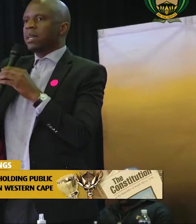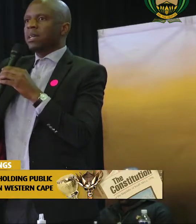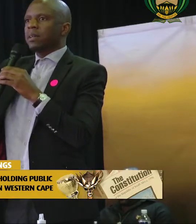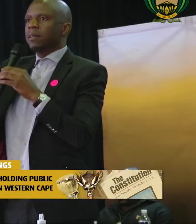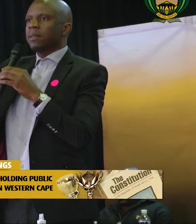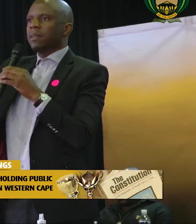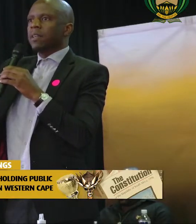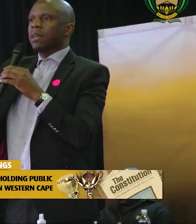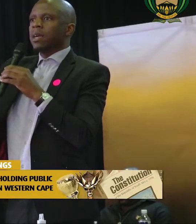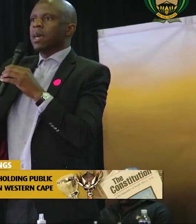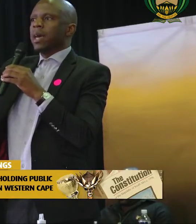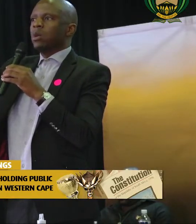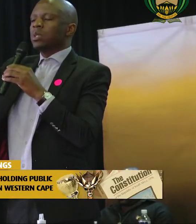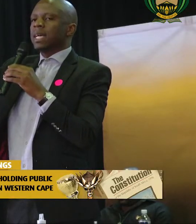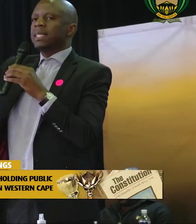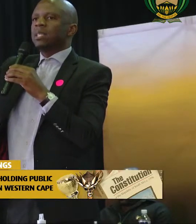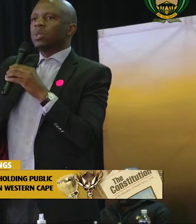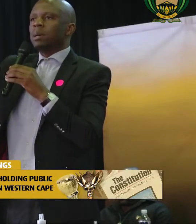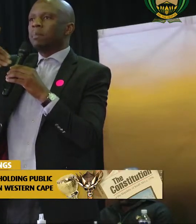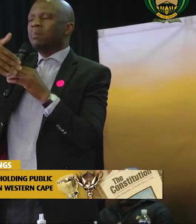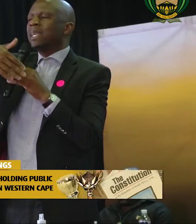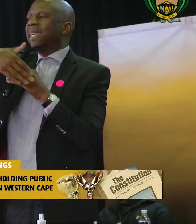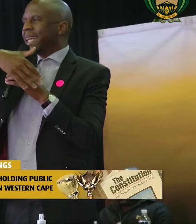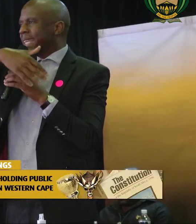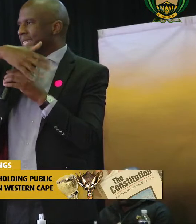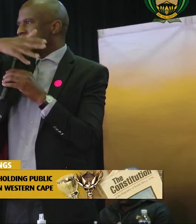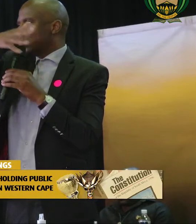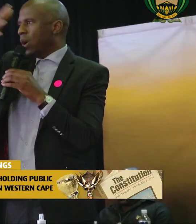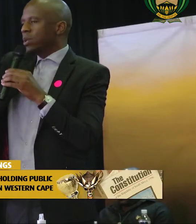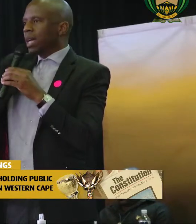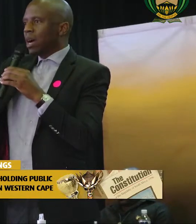public. And we started with the public